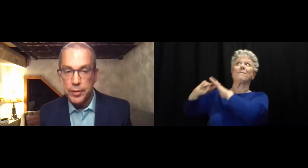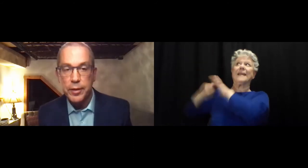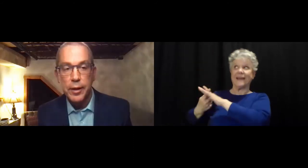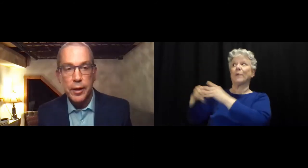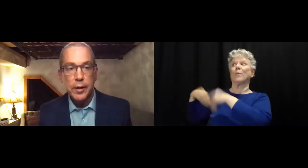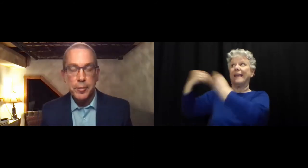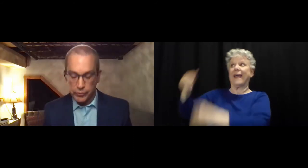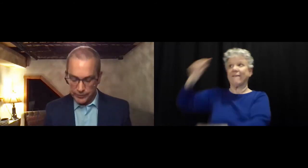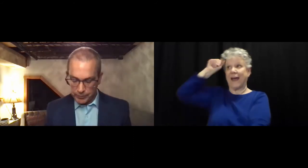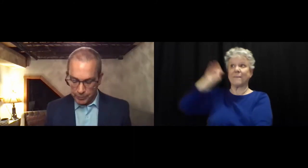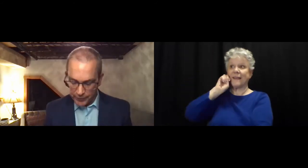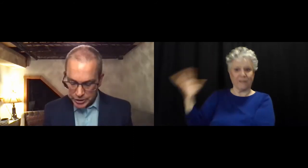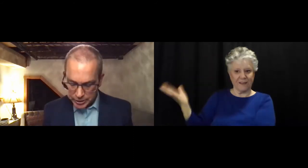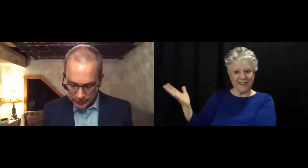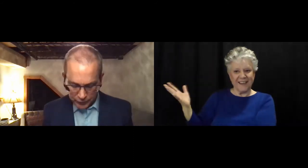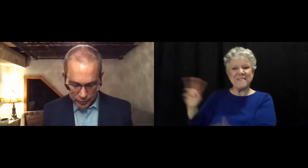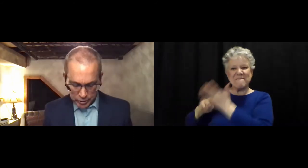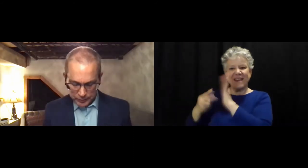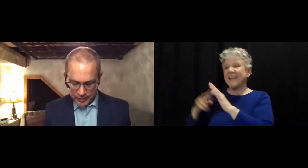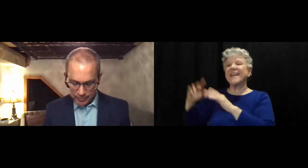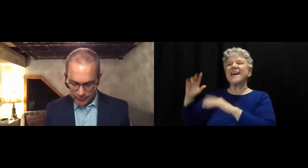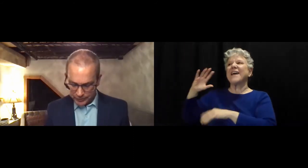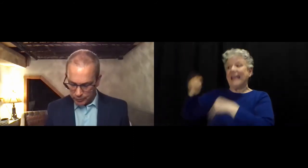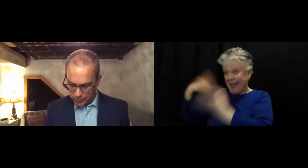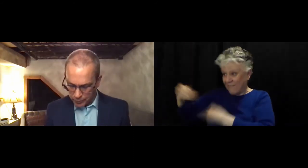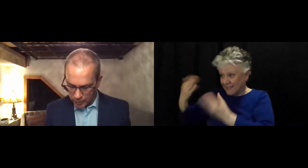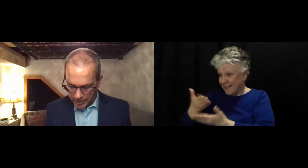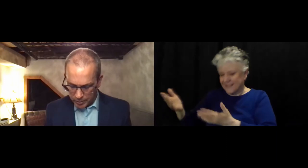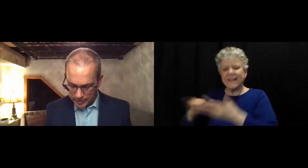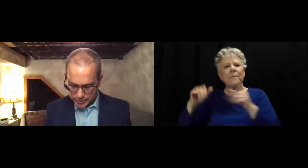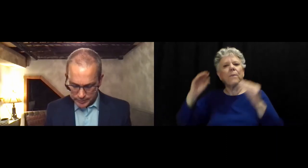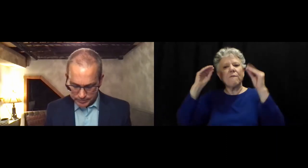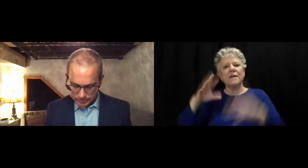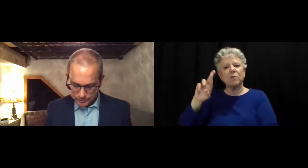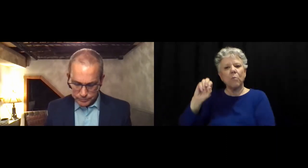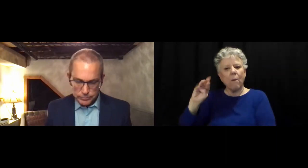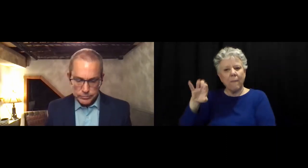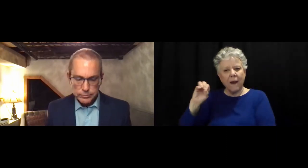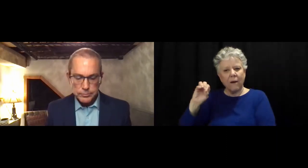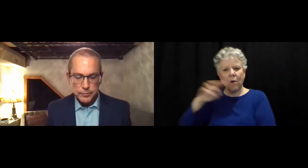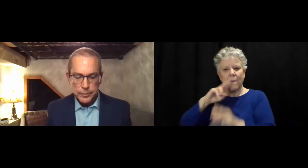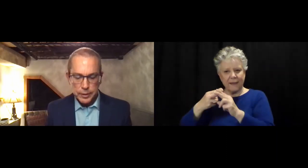parents with. The privation of certain goods that Professor Romero mentioned.